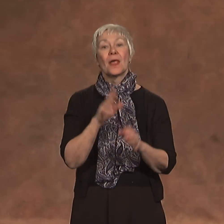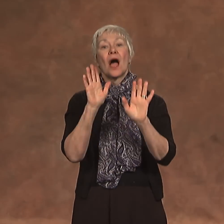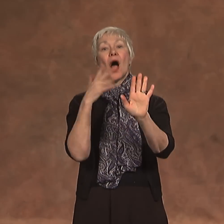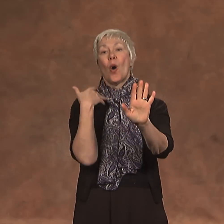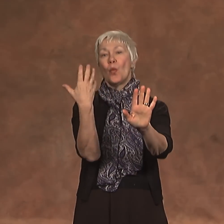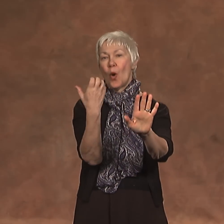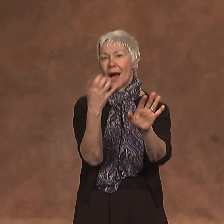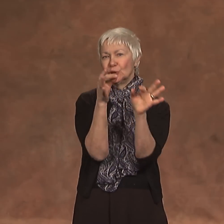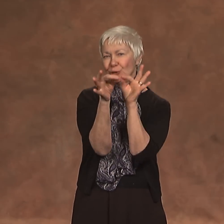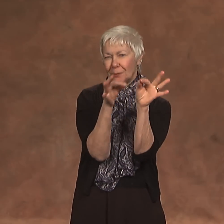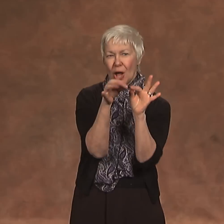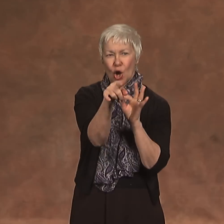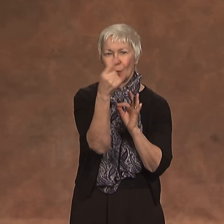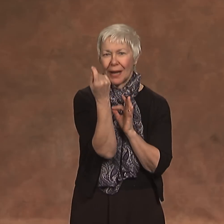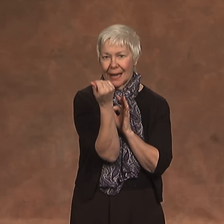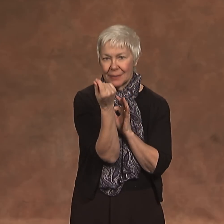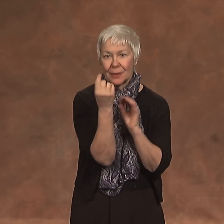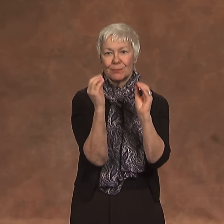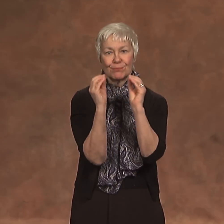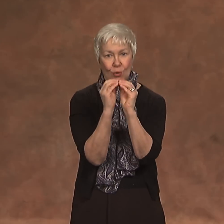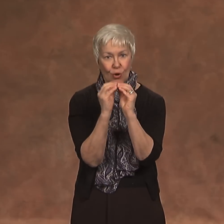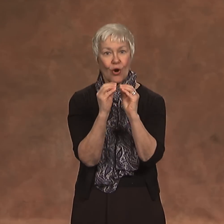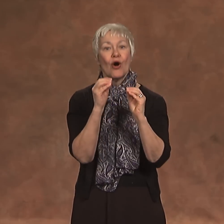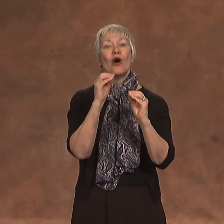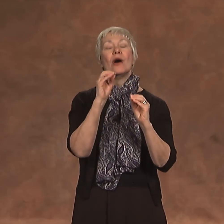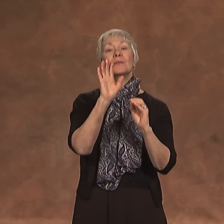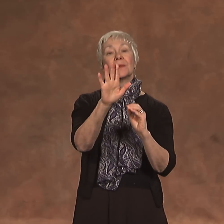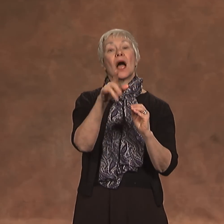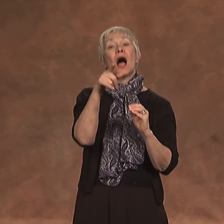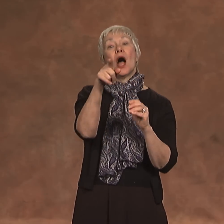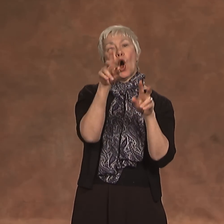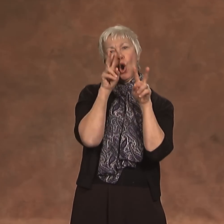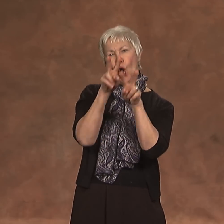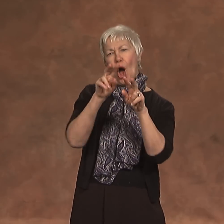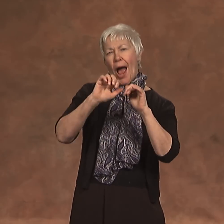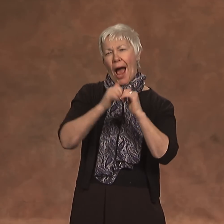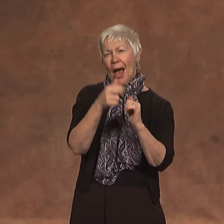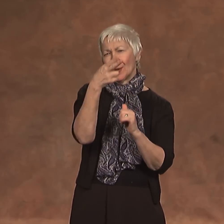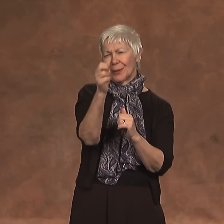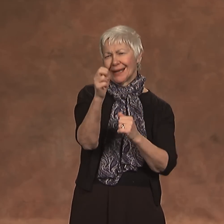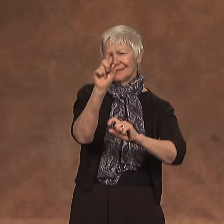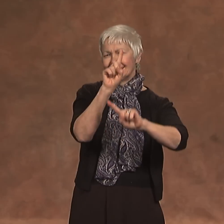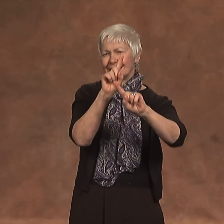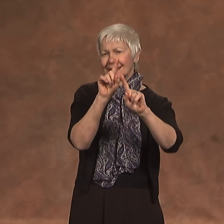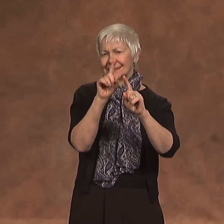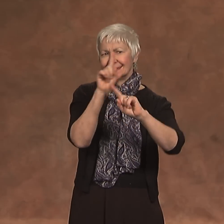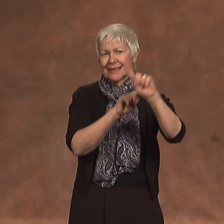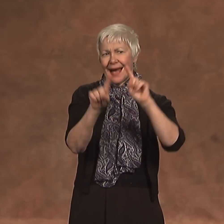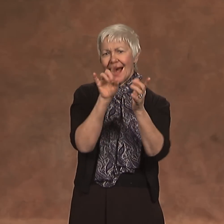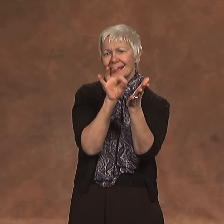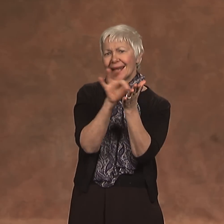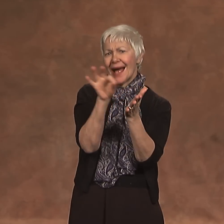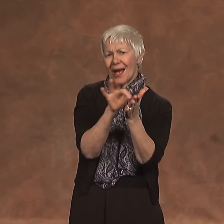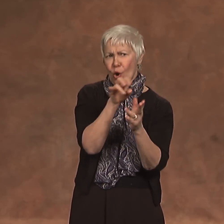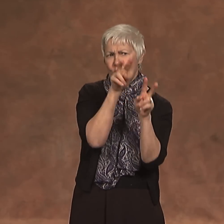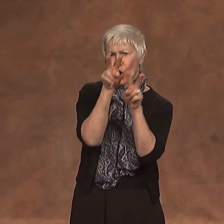I'd like to take a moment to continue looking at this strategy. Look at how the teacher is signing and counting right next